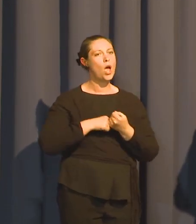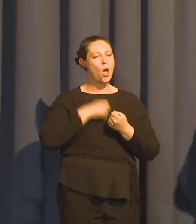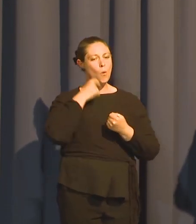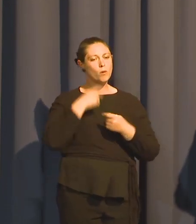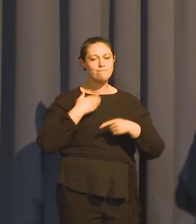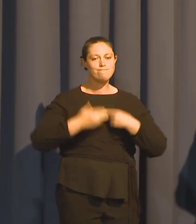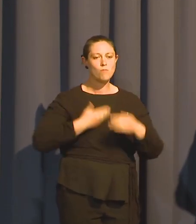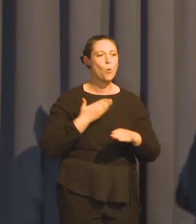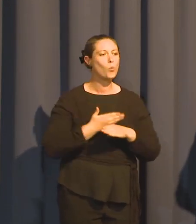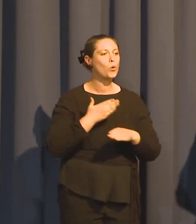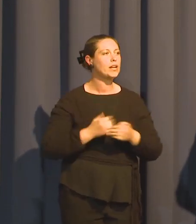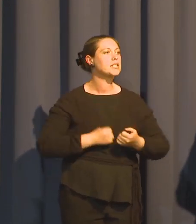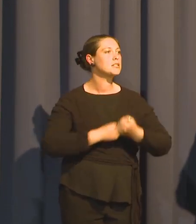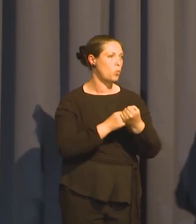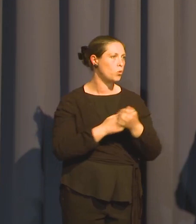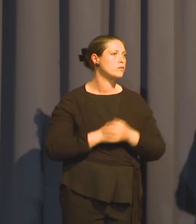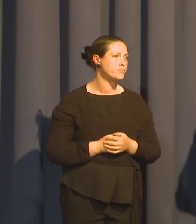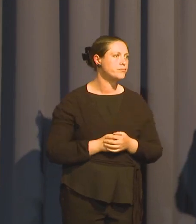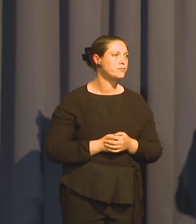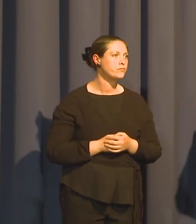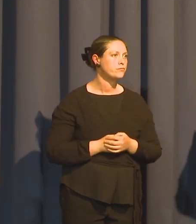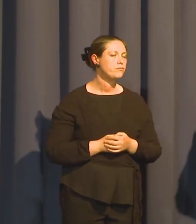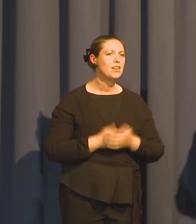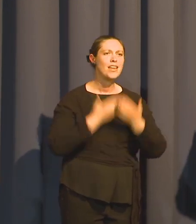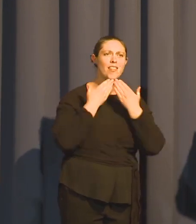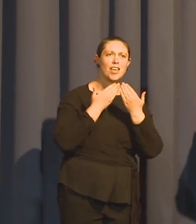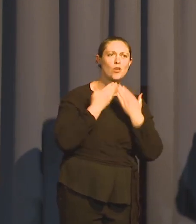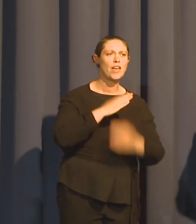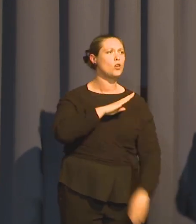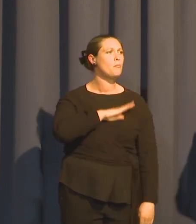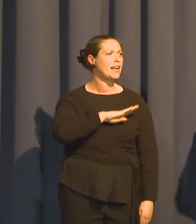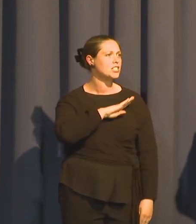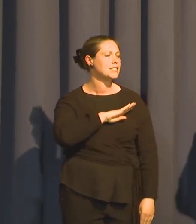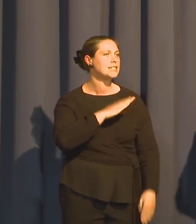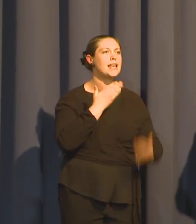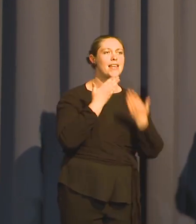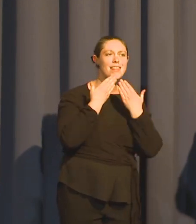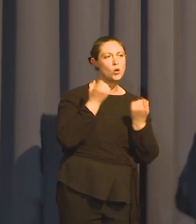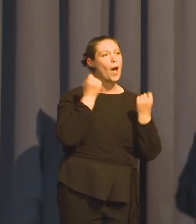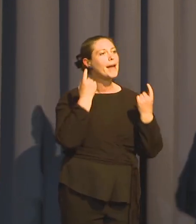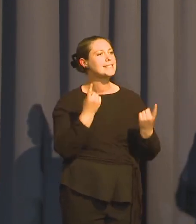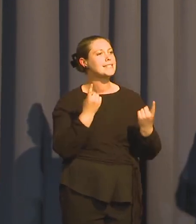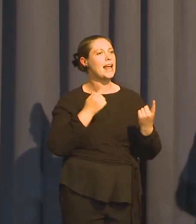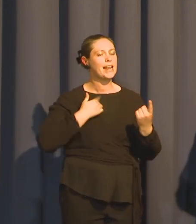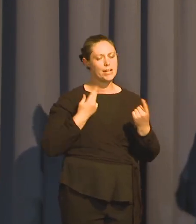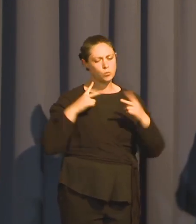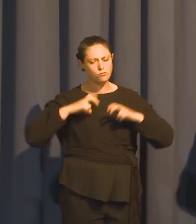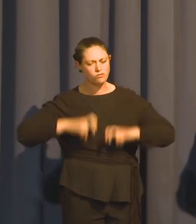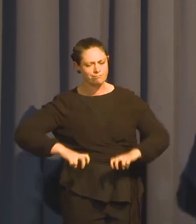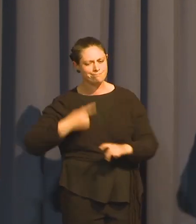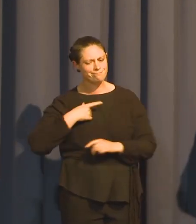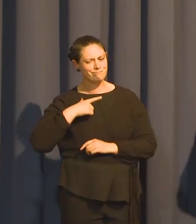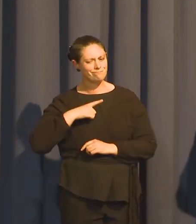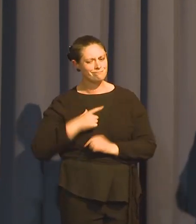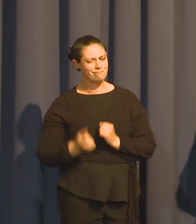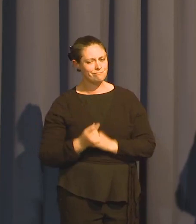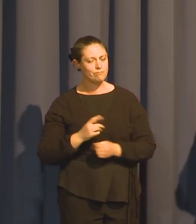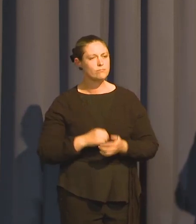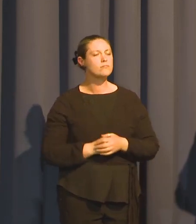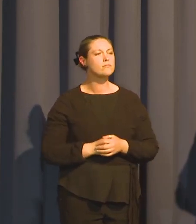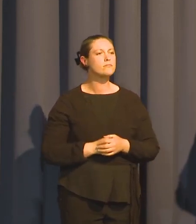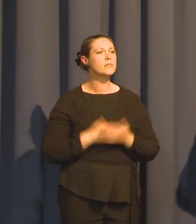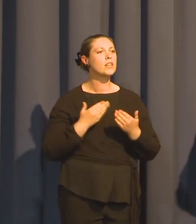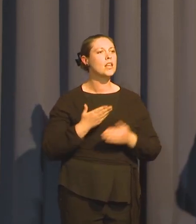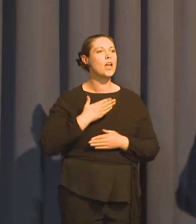to support you, and thank you for your patience and for your understanding as we undertake this work. And it's, I will now like